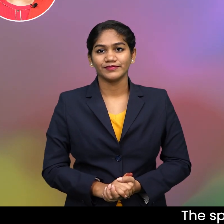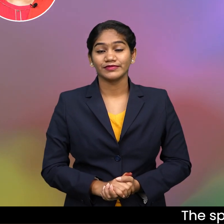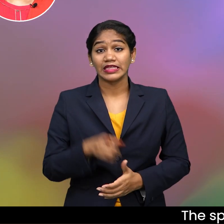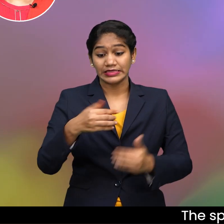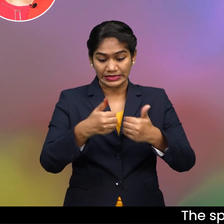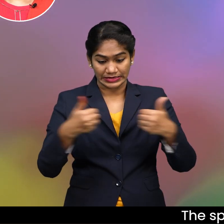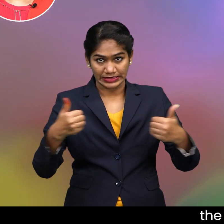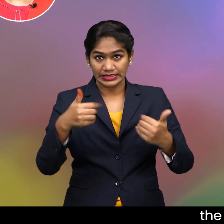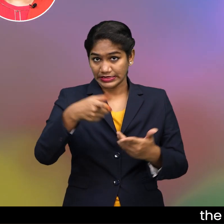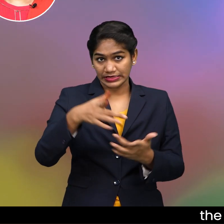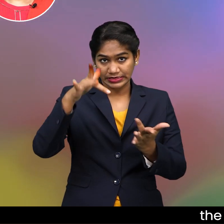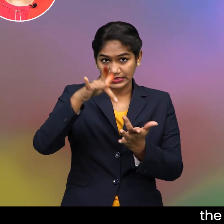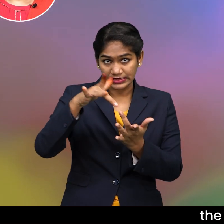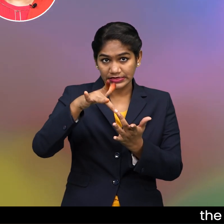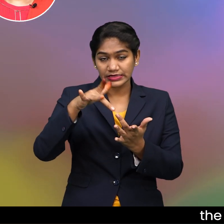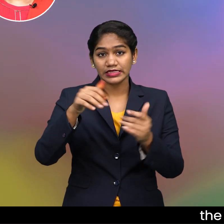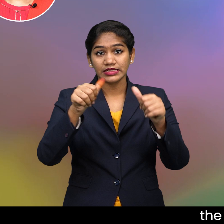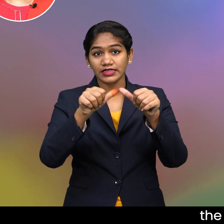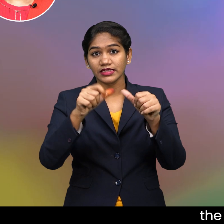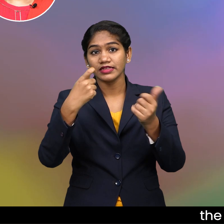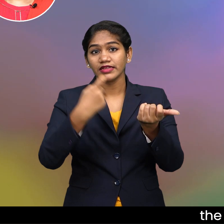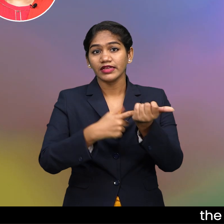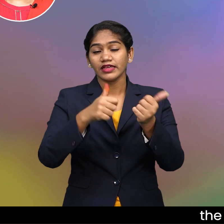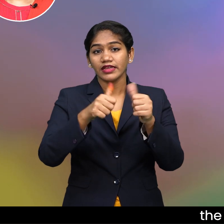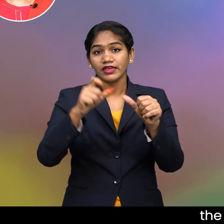The space between the arachnoid